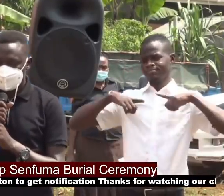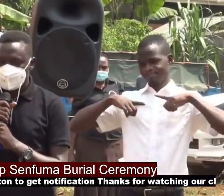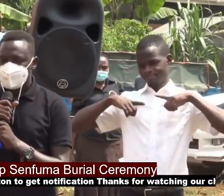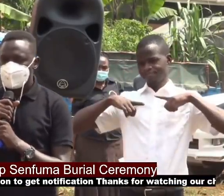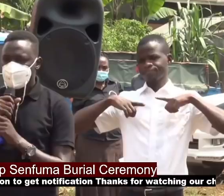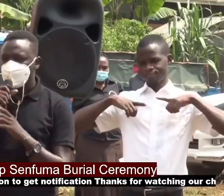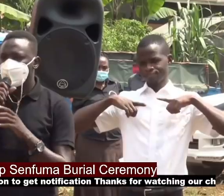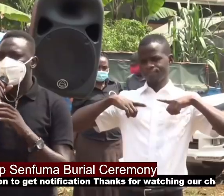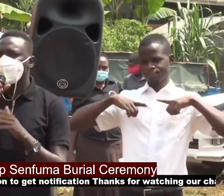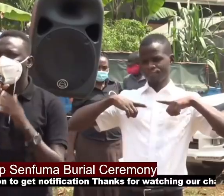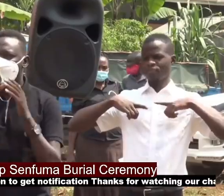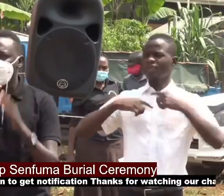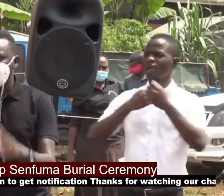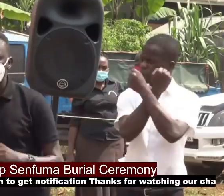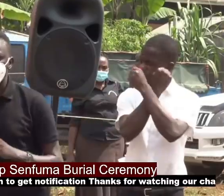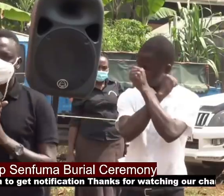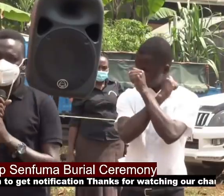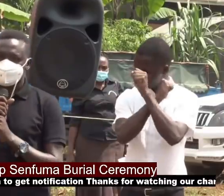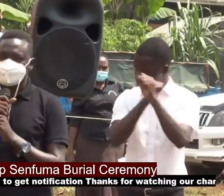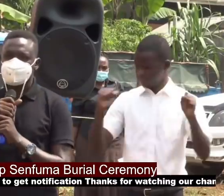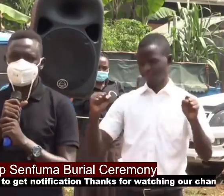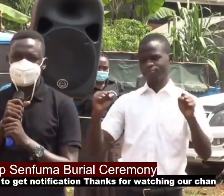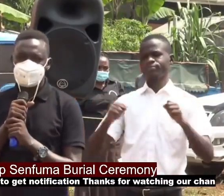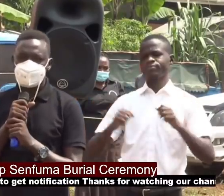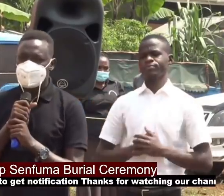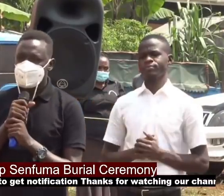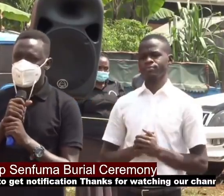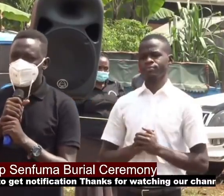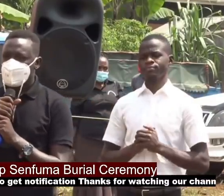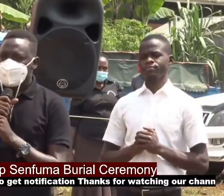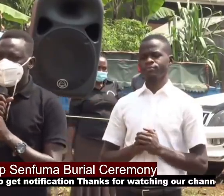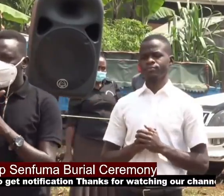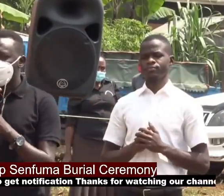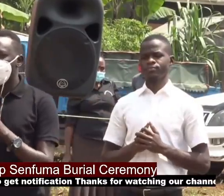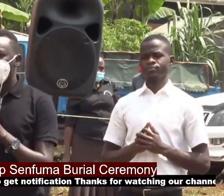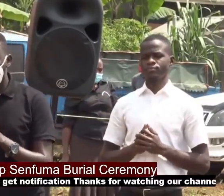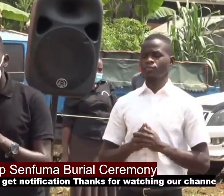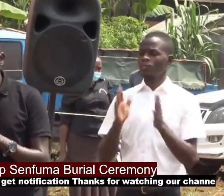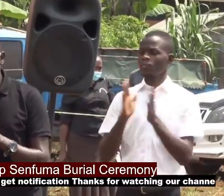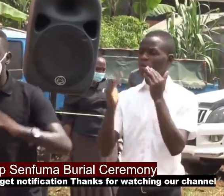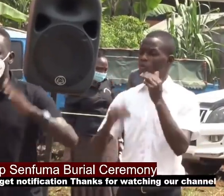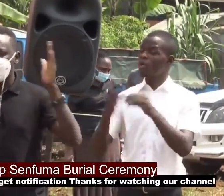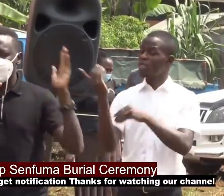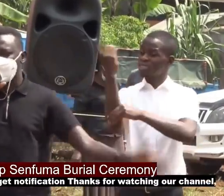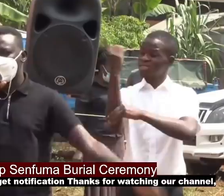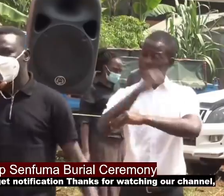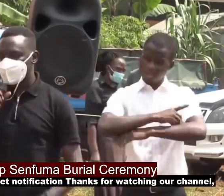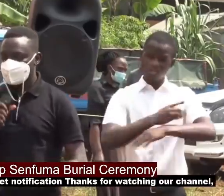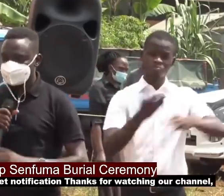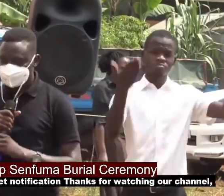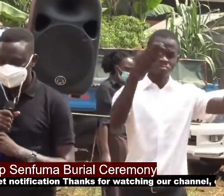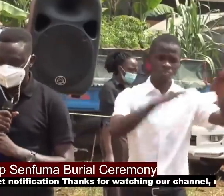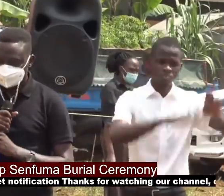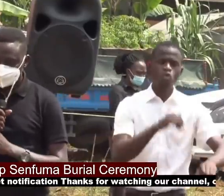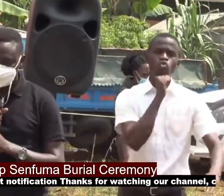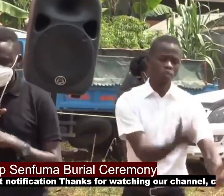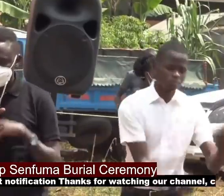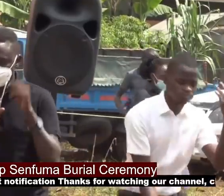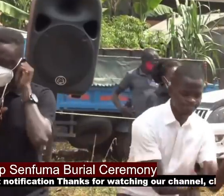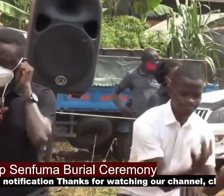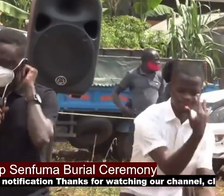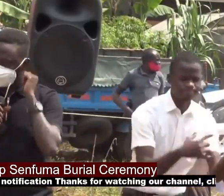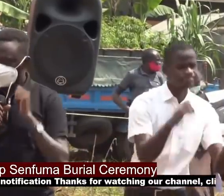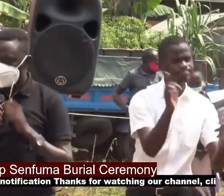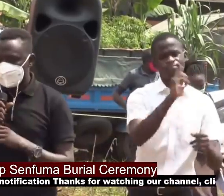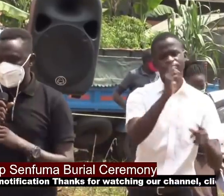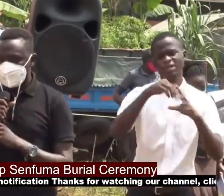and life. Get saved properly. That the day you die, you may